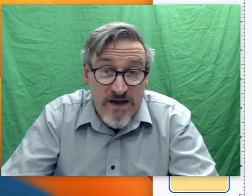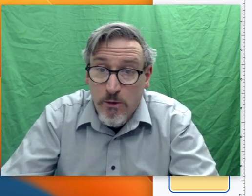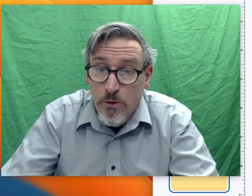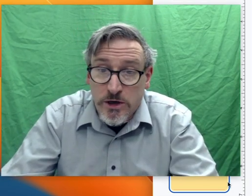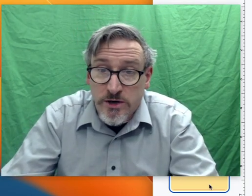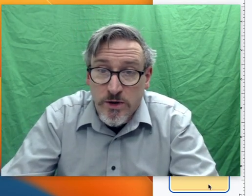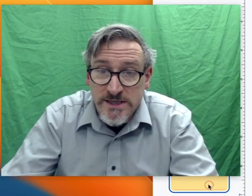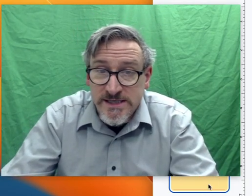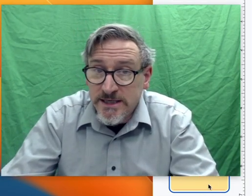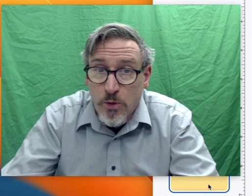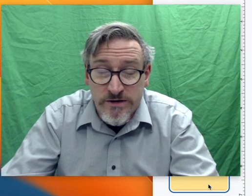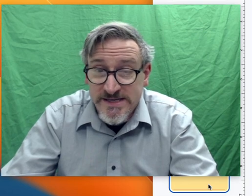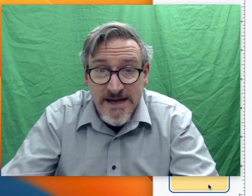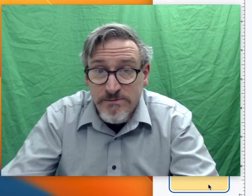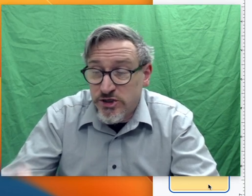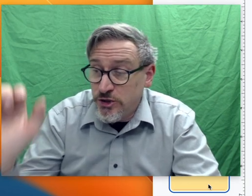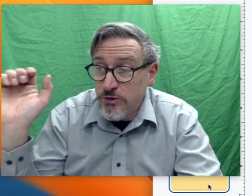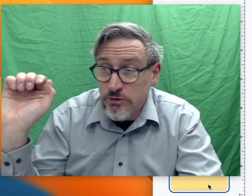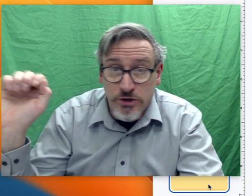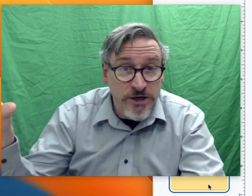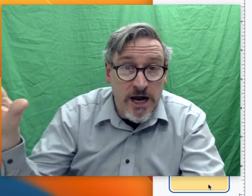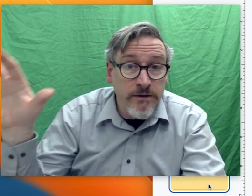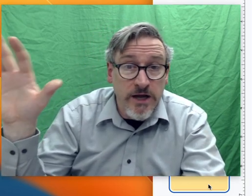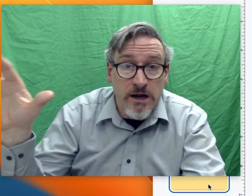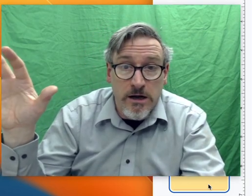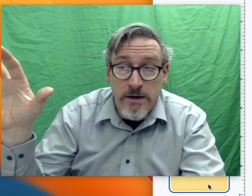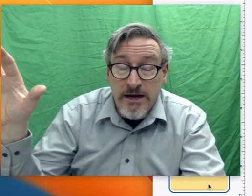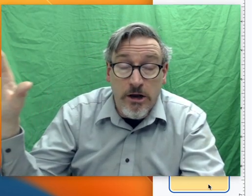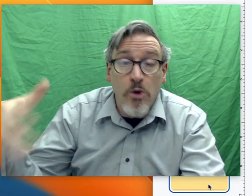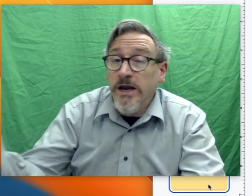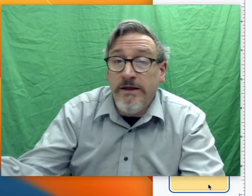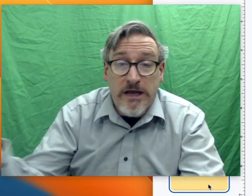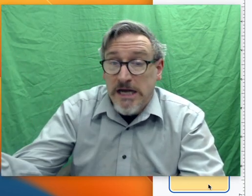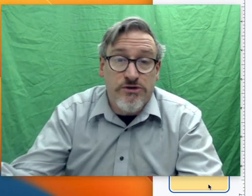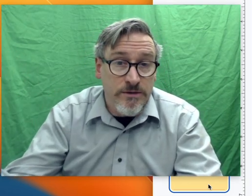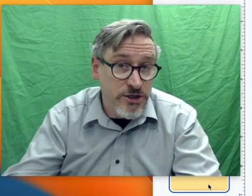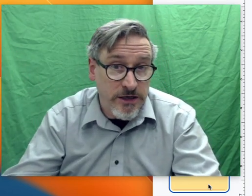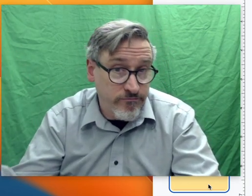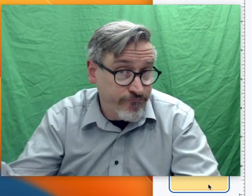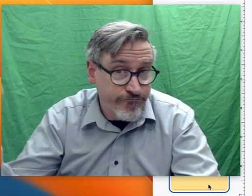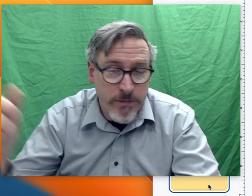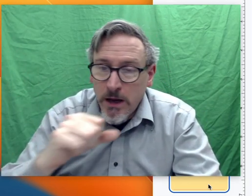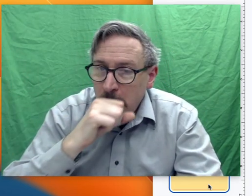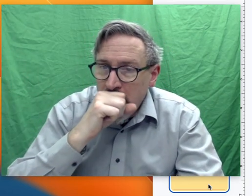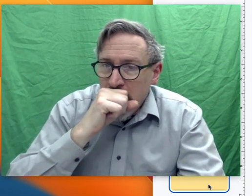If at work, what are the steps to turning on the and loading the ice cream machine?